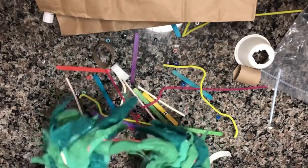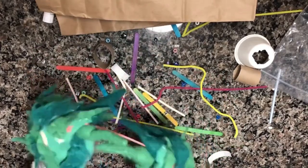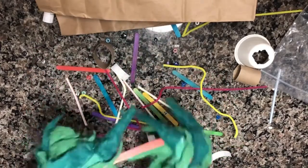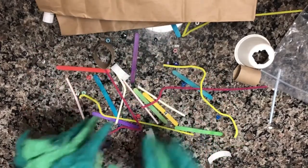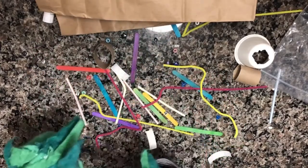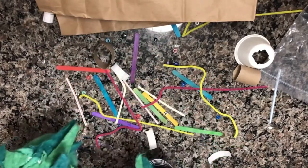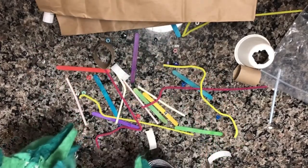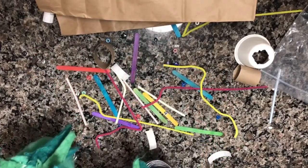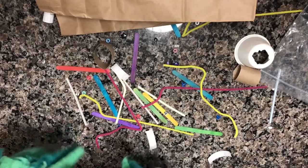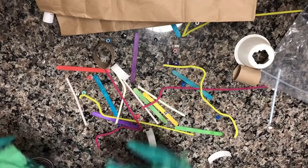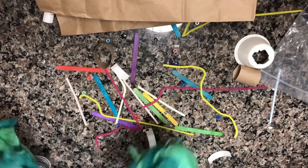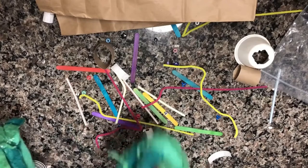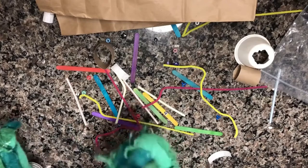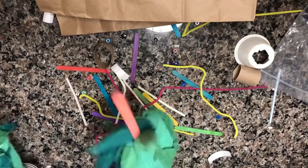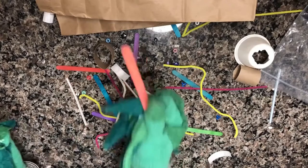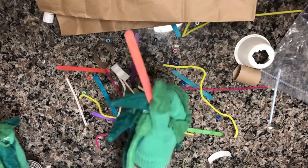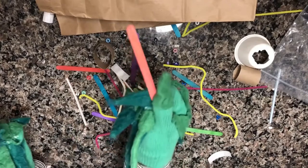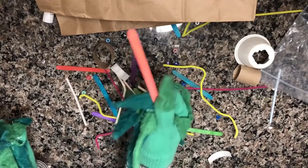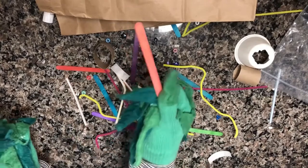sturdy. And I love this red color.